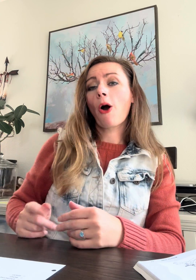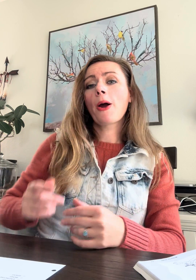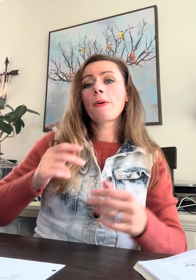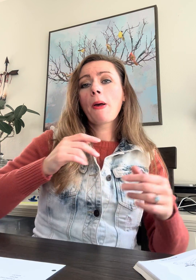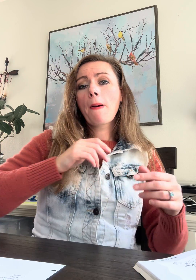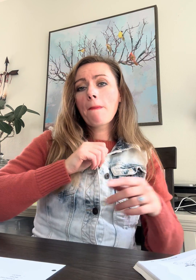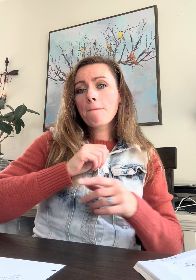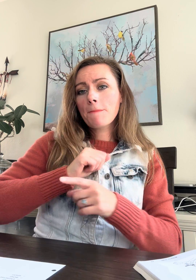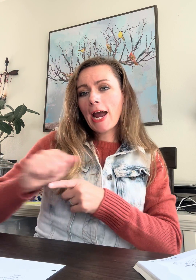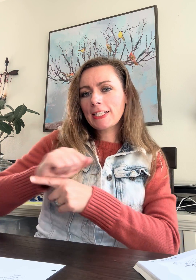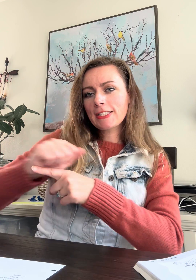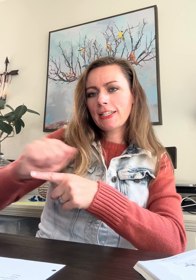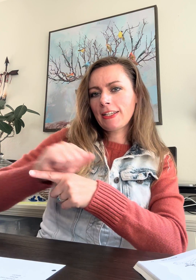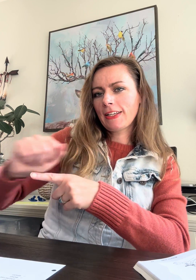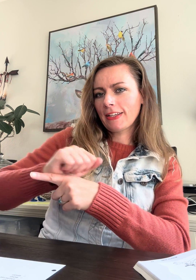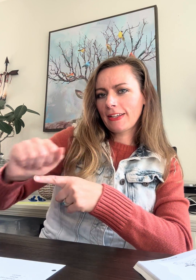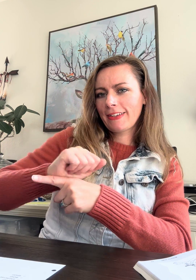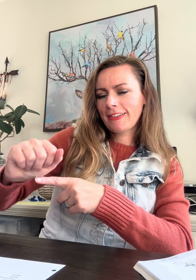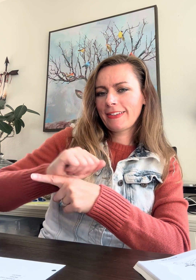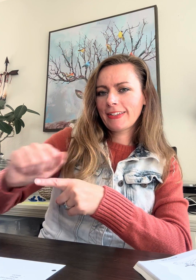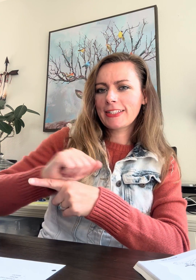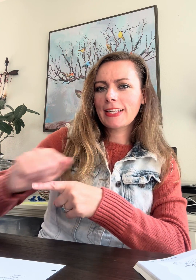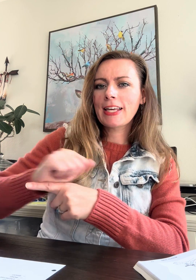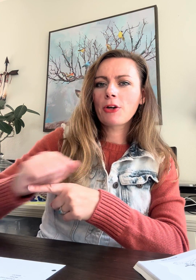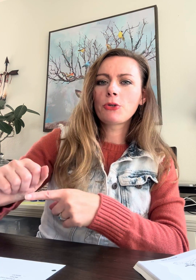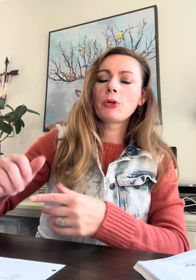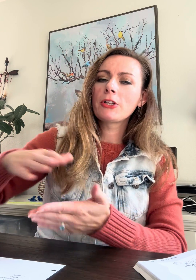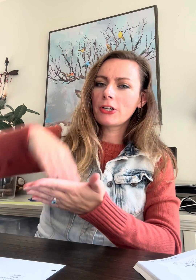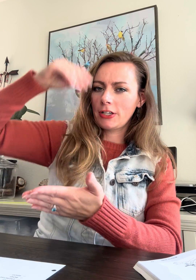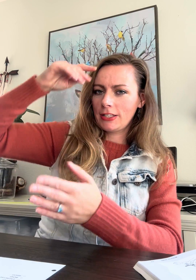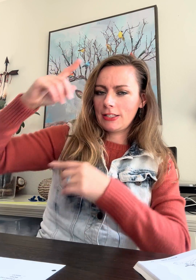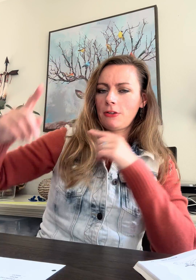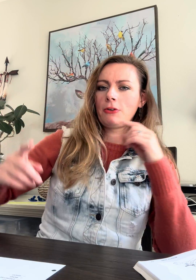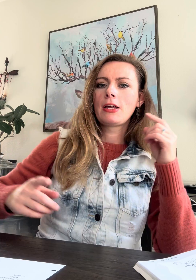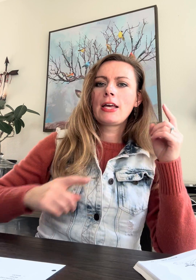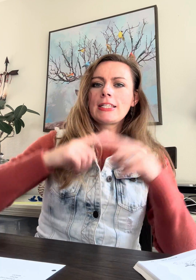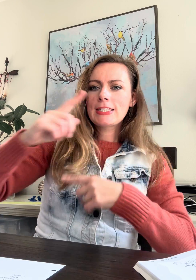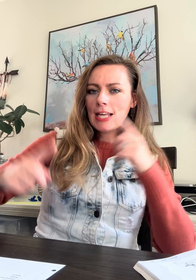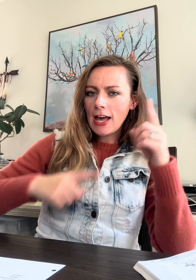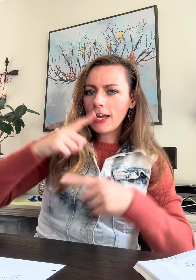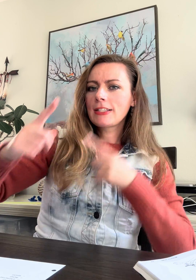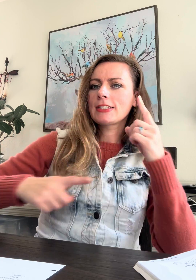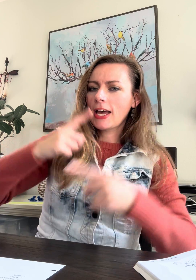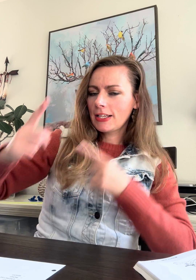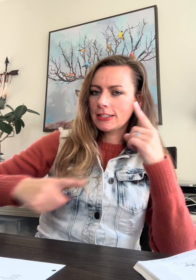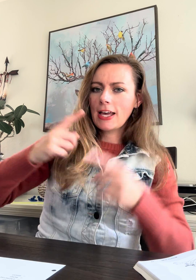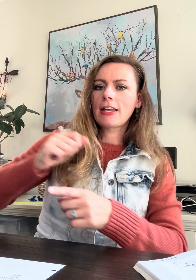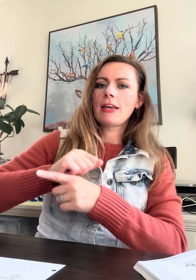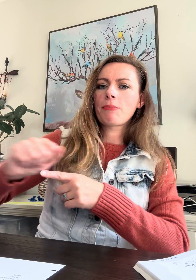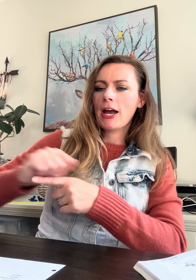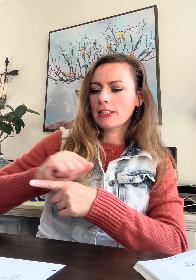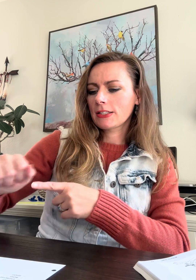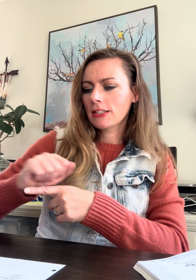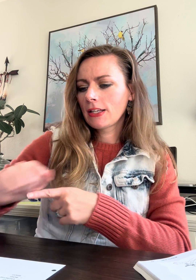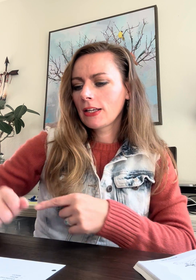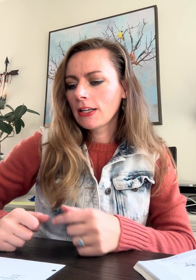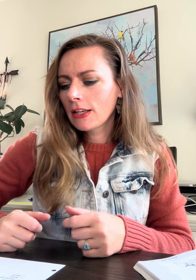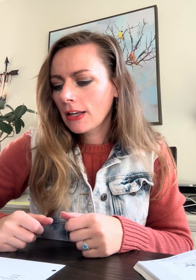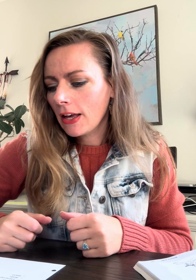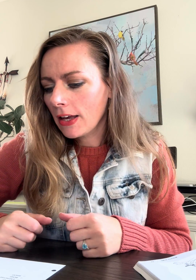are practicing, because that's how you will learn, is to sign, and practice.